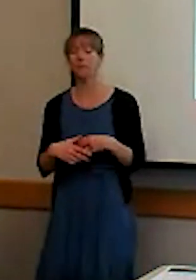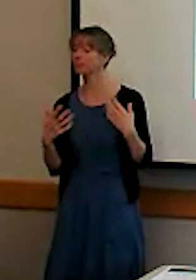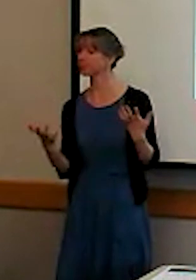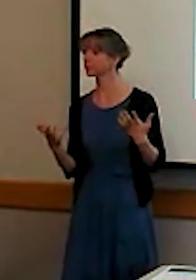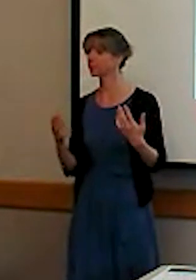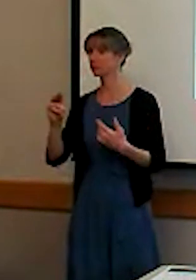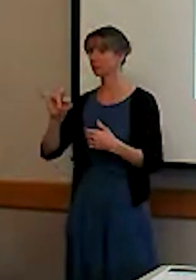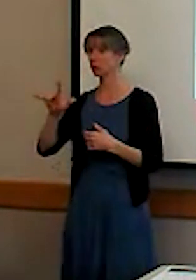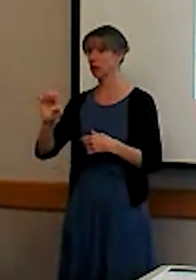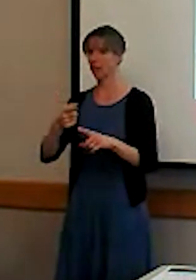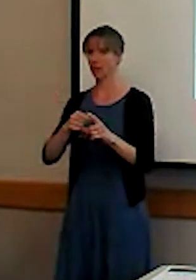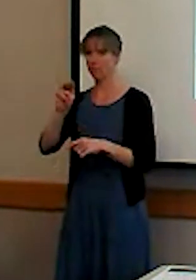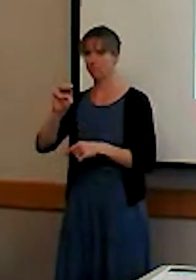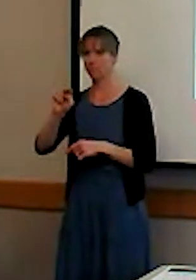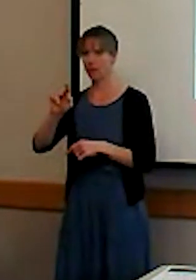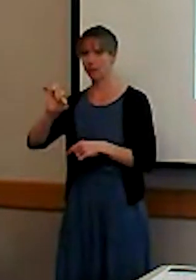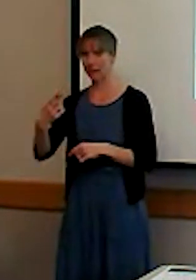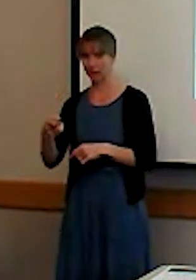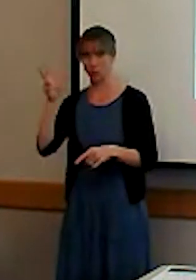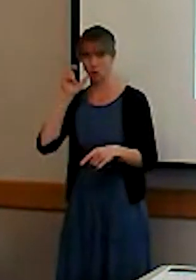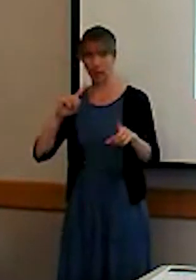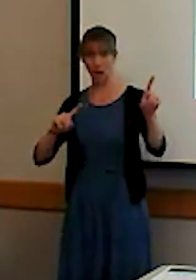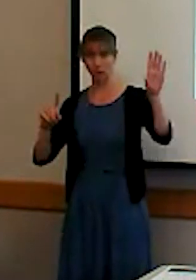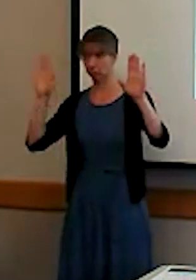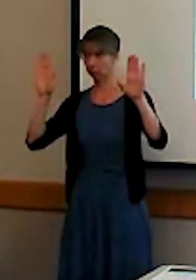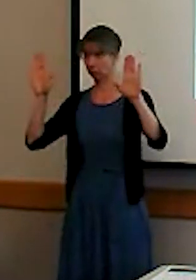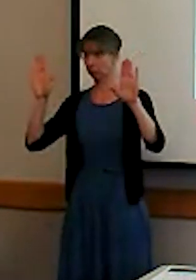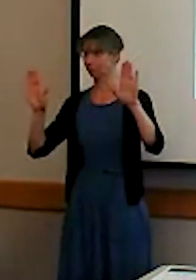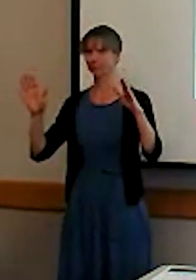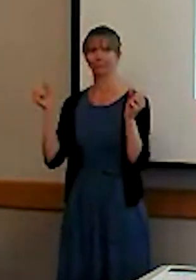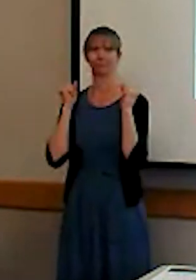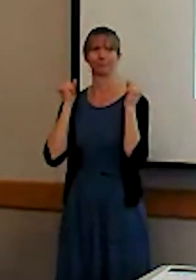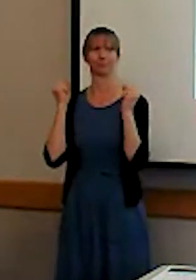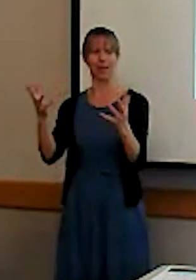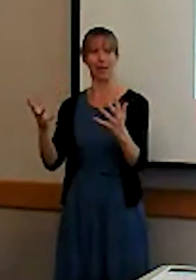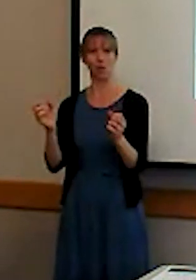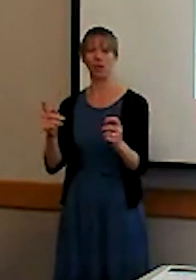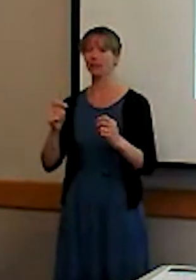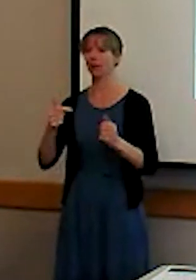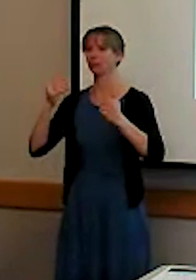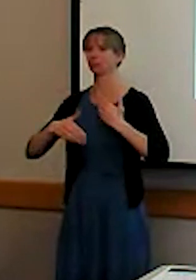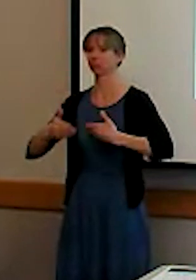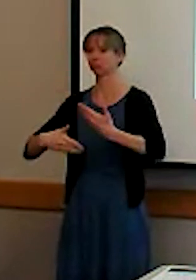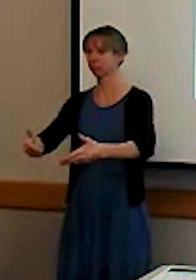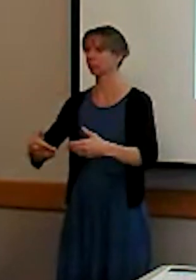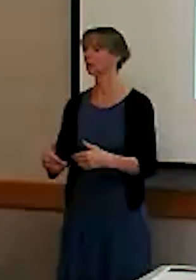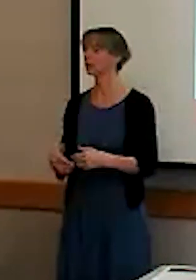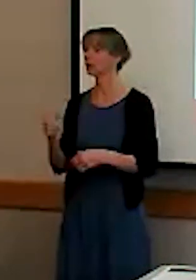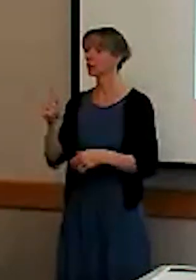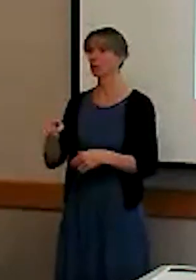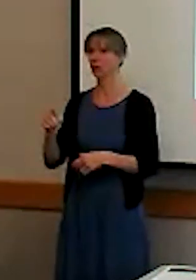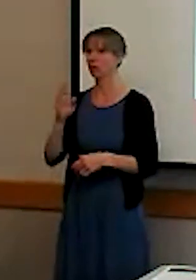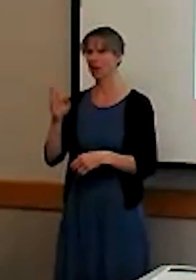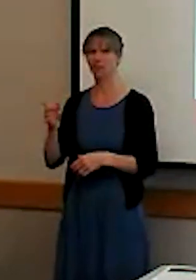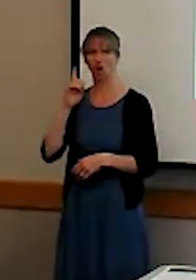So I am Michelle from Montec. Has anybody heard of Montec? Okay, a lot of you. So I will speed through some of this. Anybody